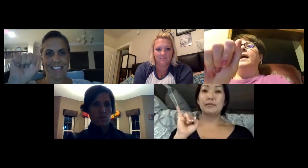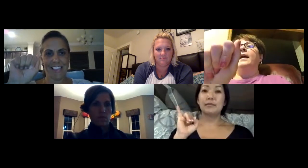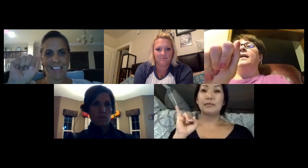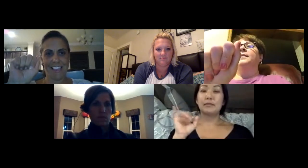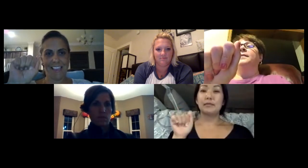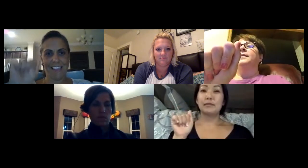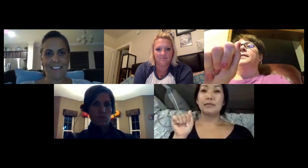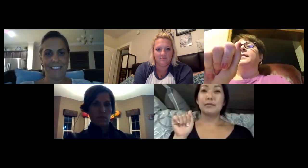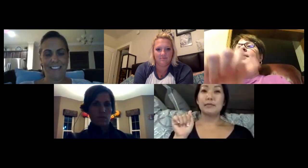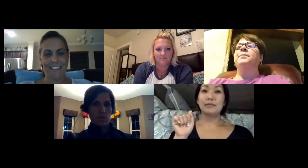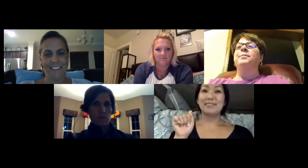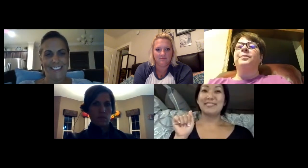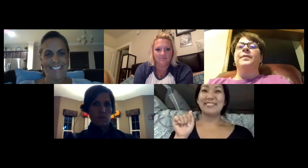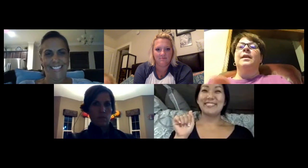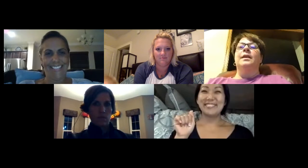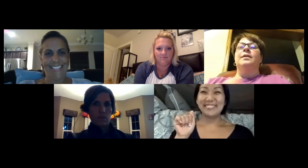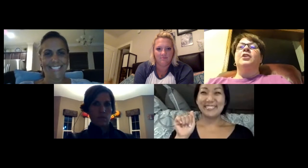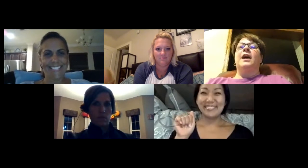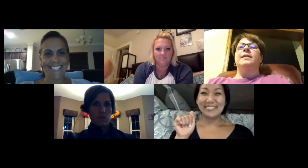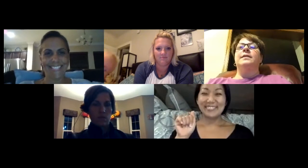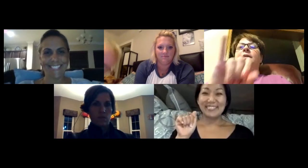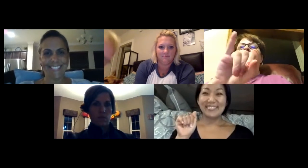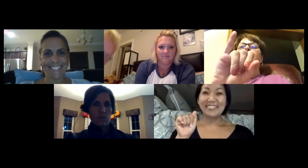Alicia. Yep. Jocelyn, yours is